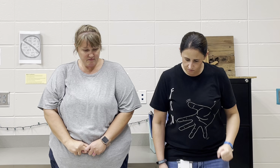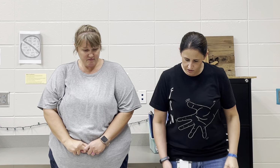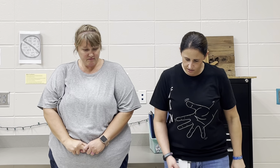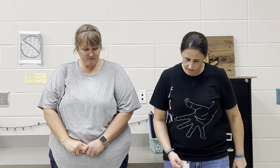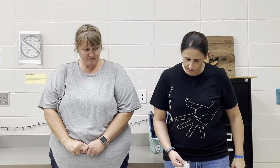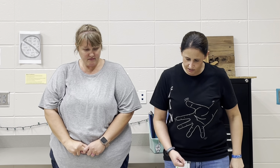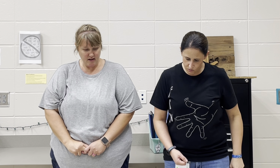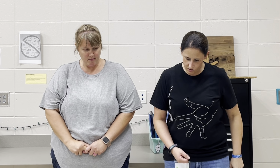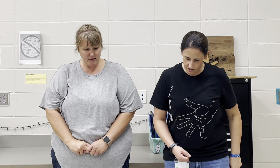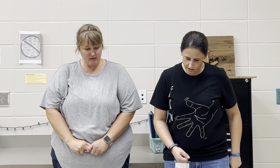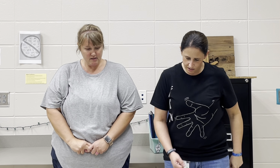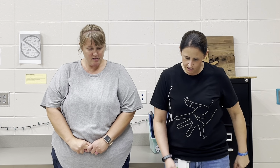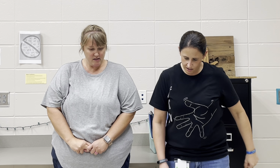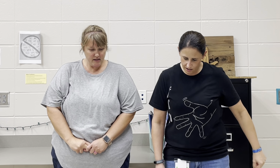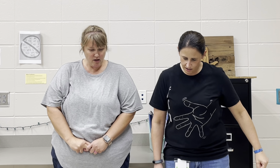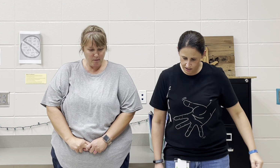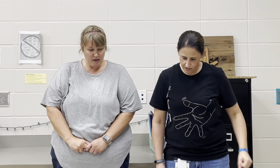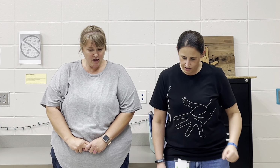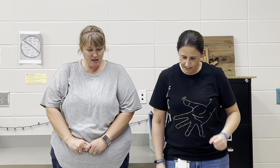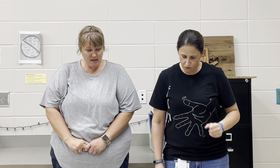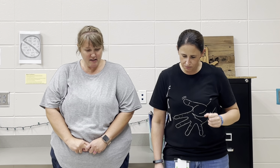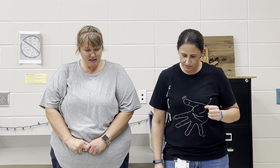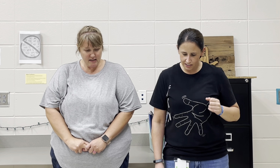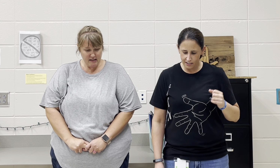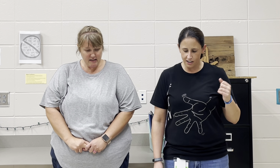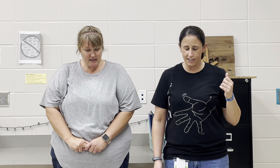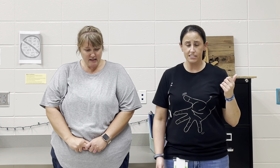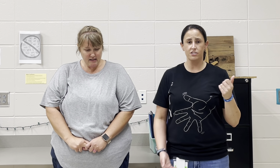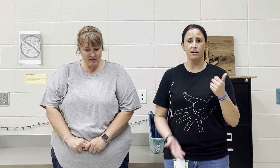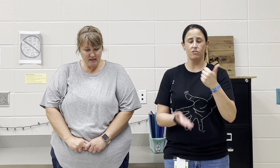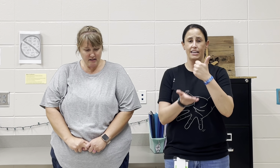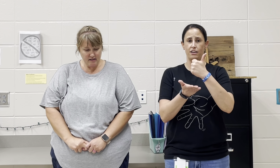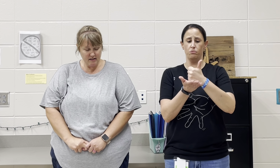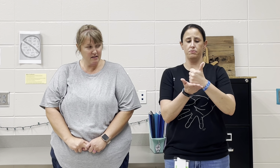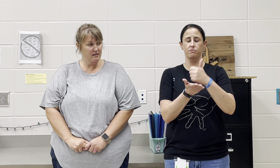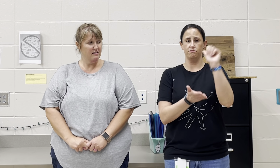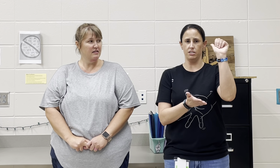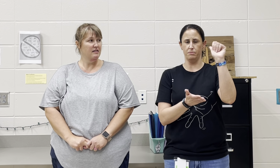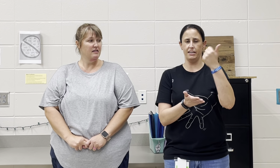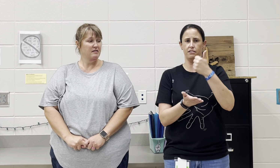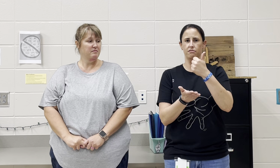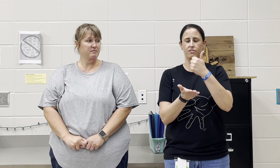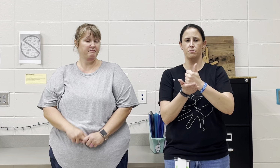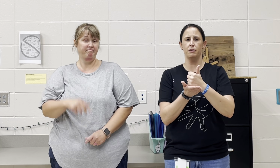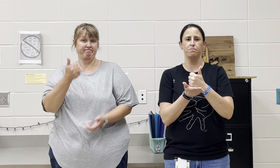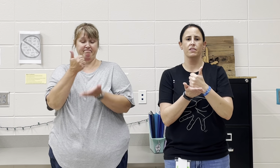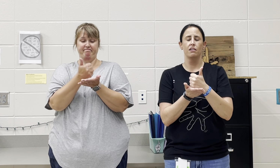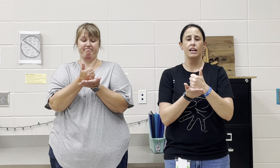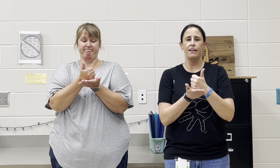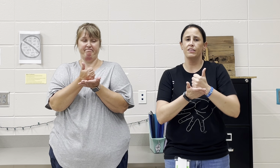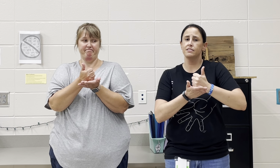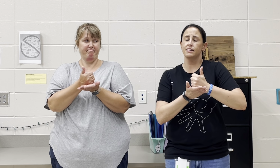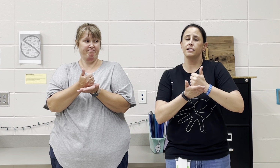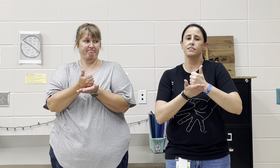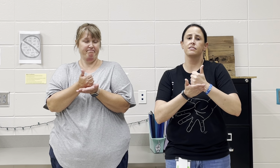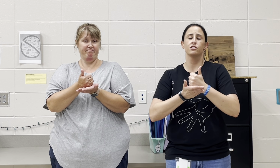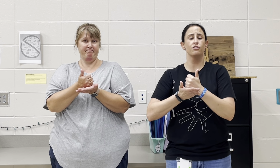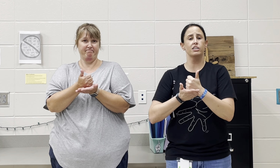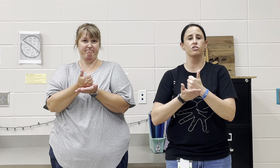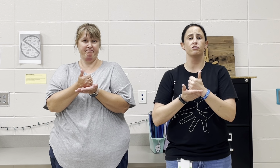What's the next one? Help. All right, so help, dominant hand, thumb up. And this is directional.